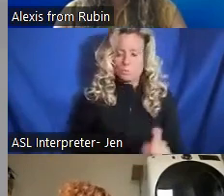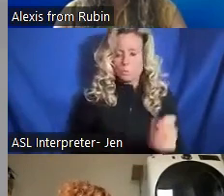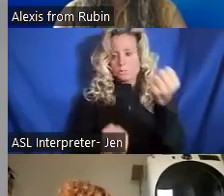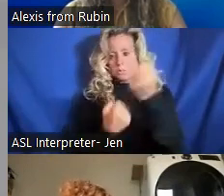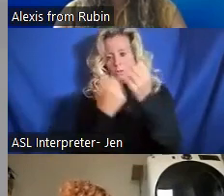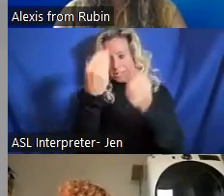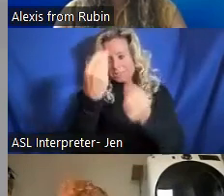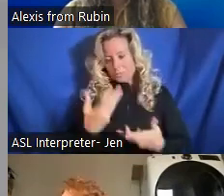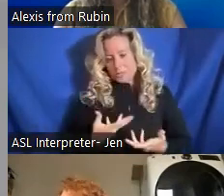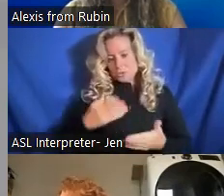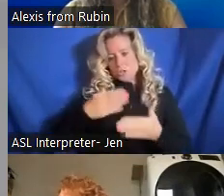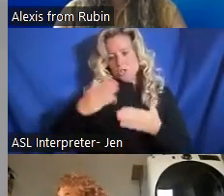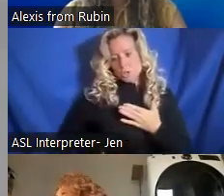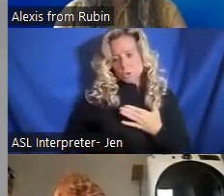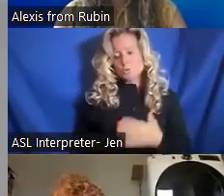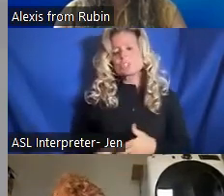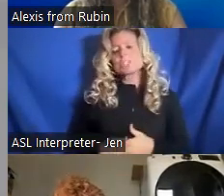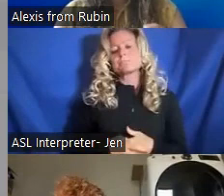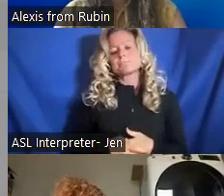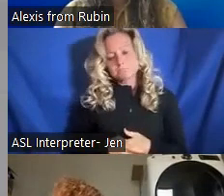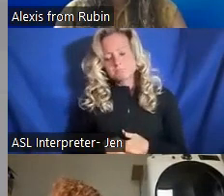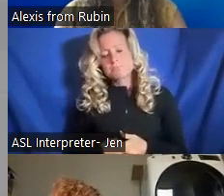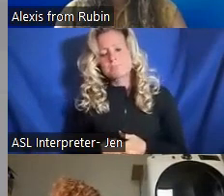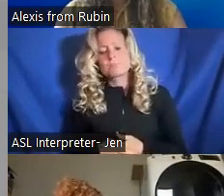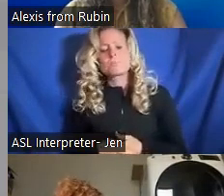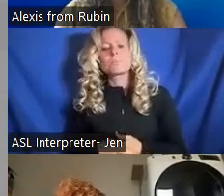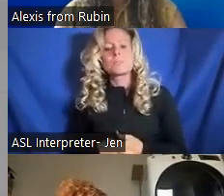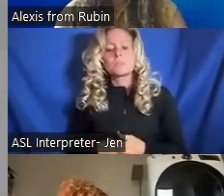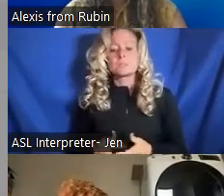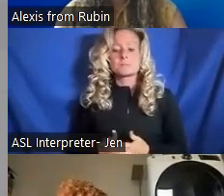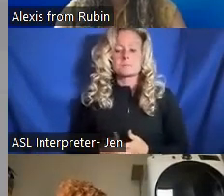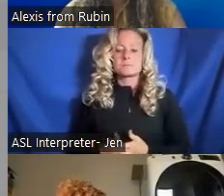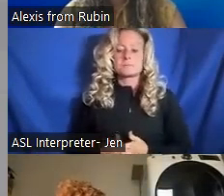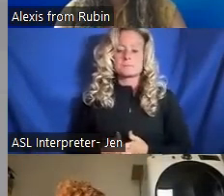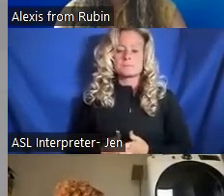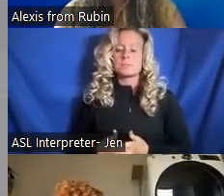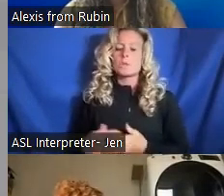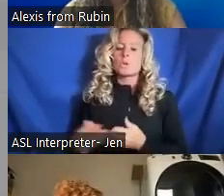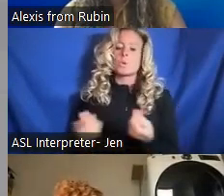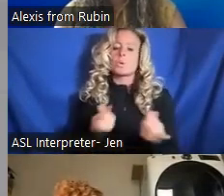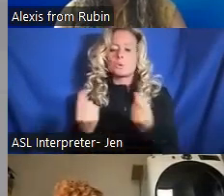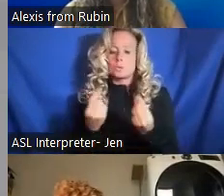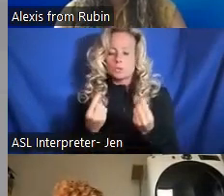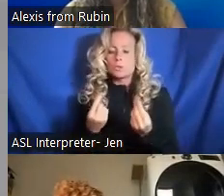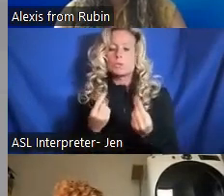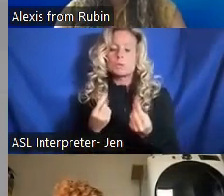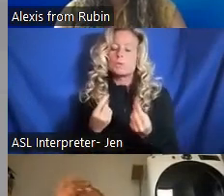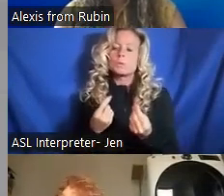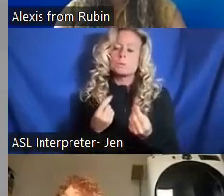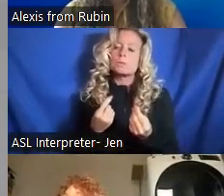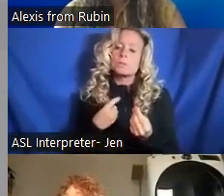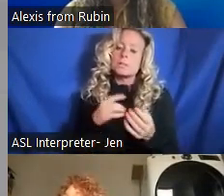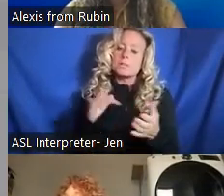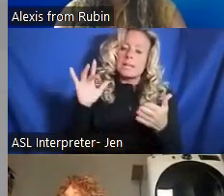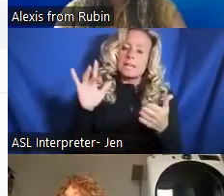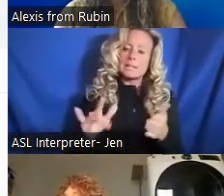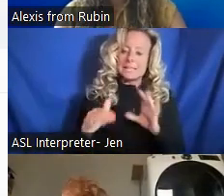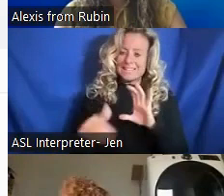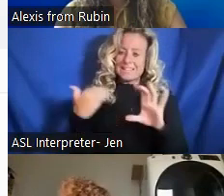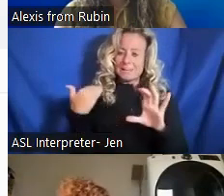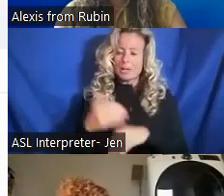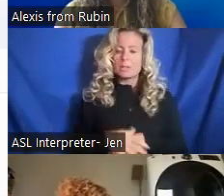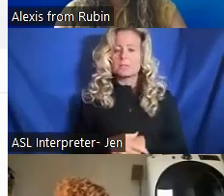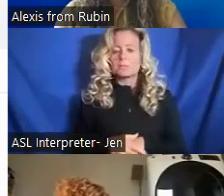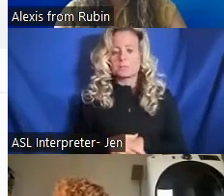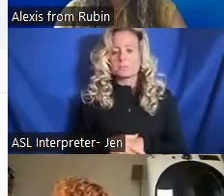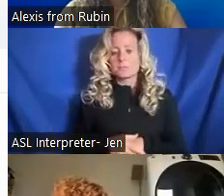the conclusion. Then what he's going to do very simply is hit review my email. And the words